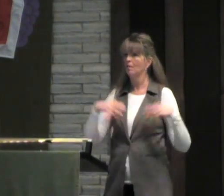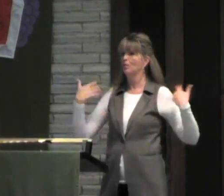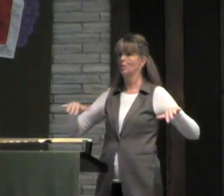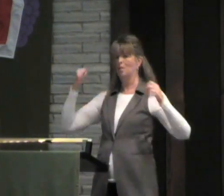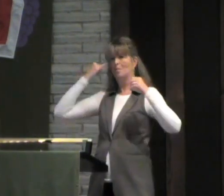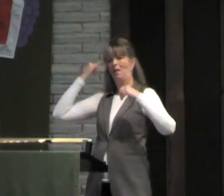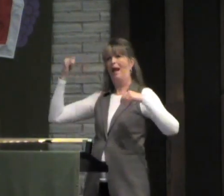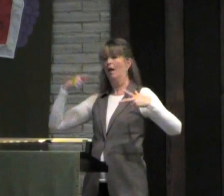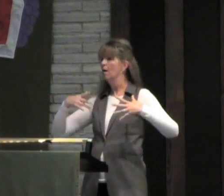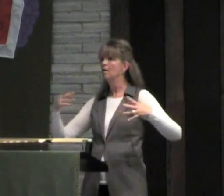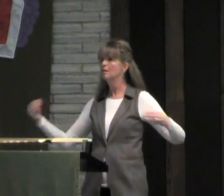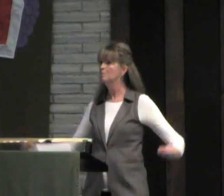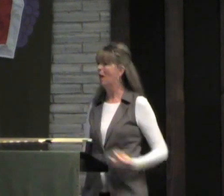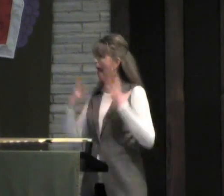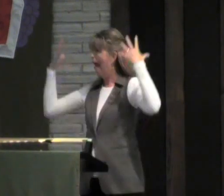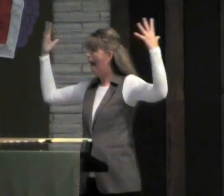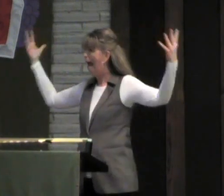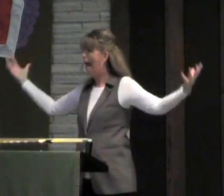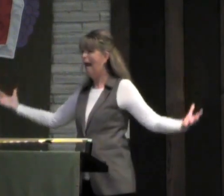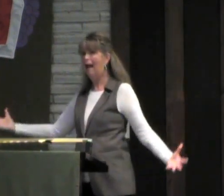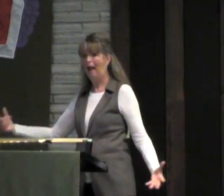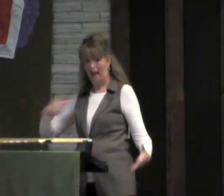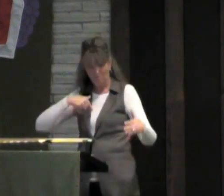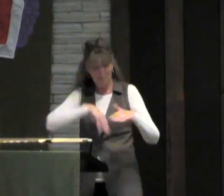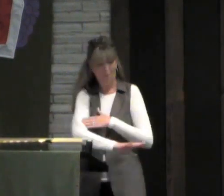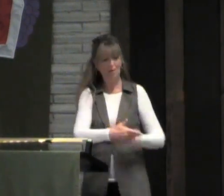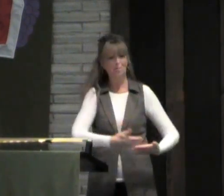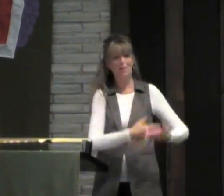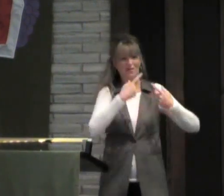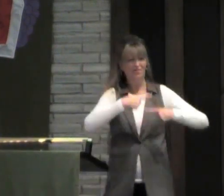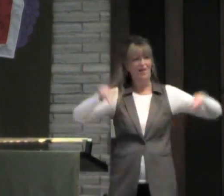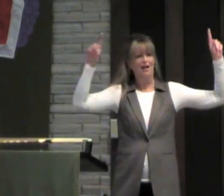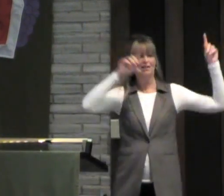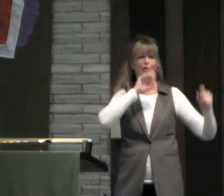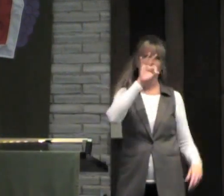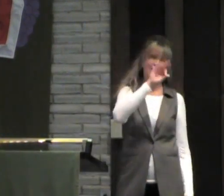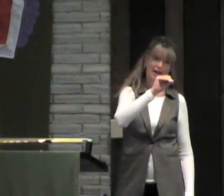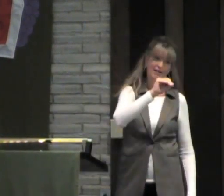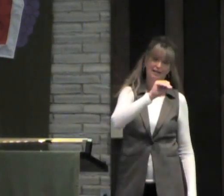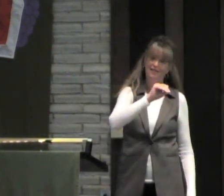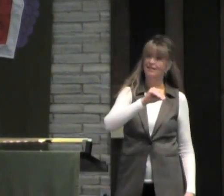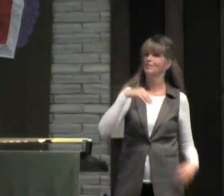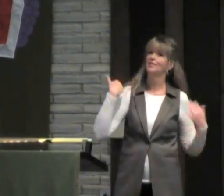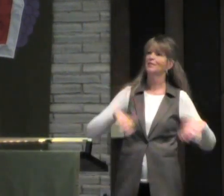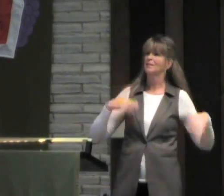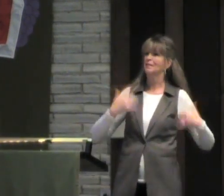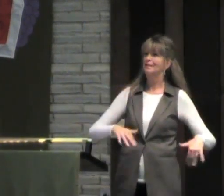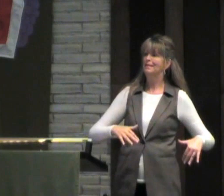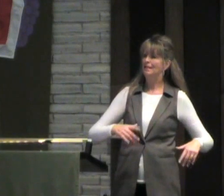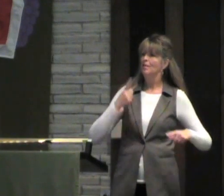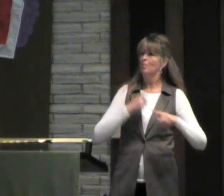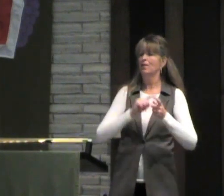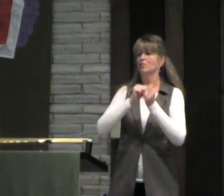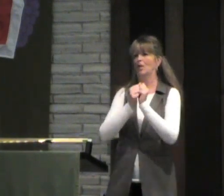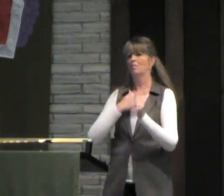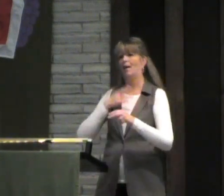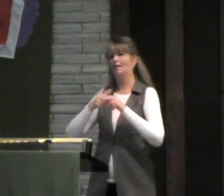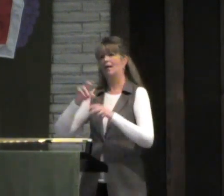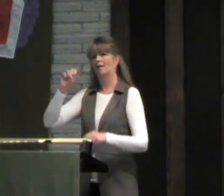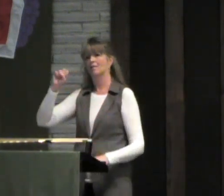So when the baby was born, her name was changed. That had to be really inspirational. She thought, I mean, wow, 90 years old. But